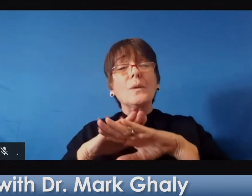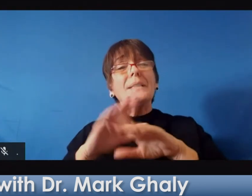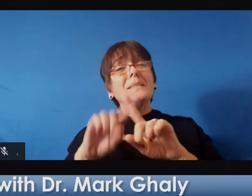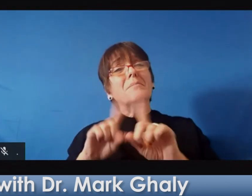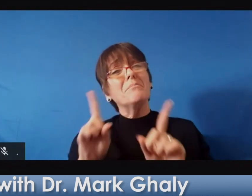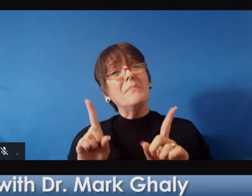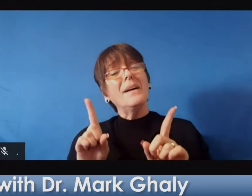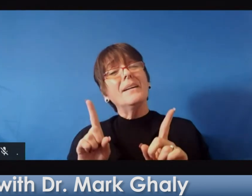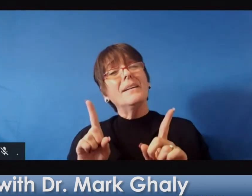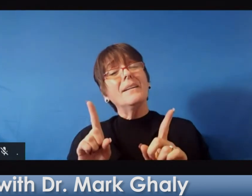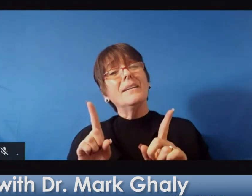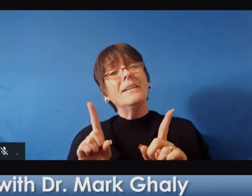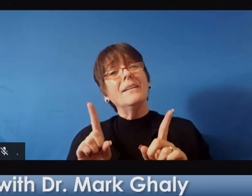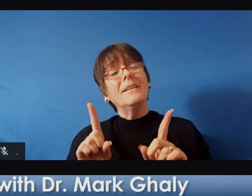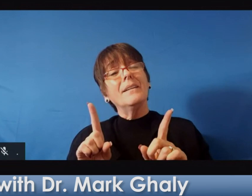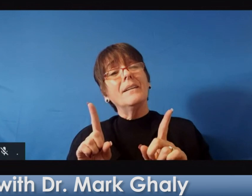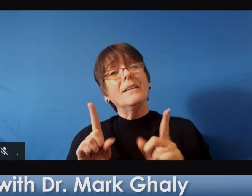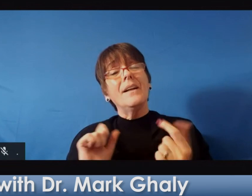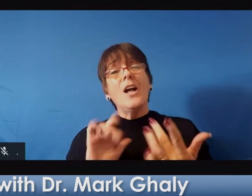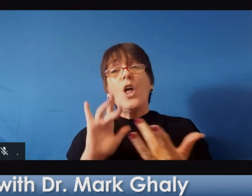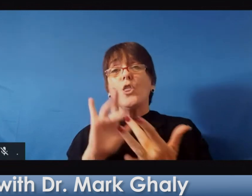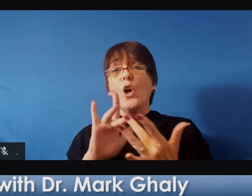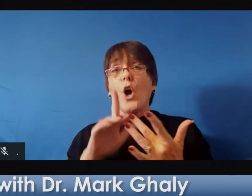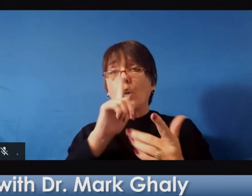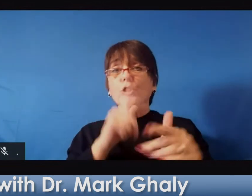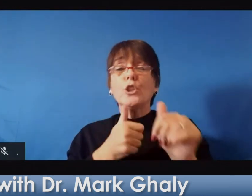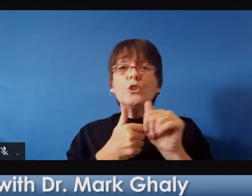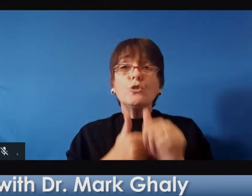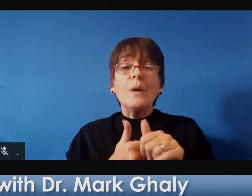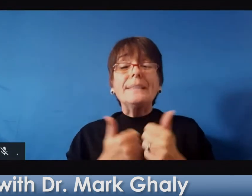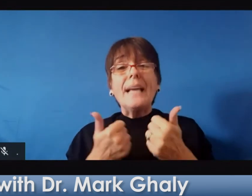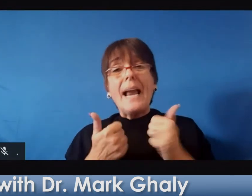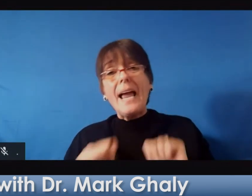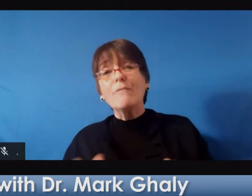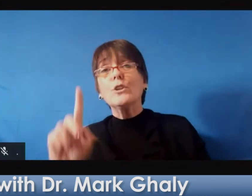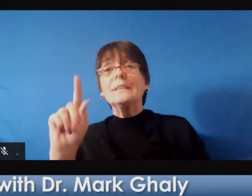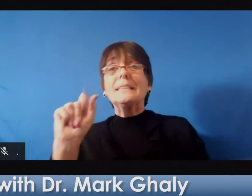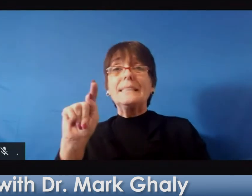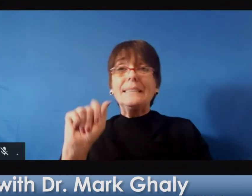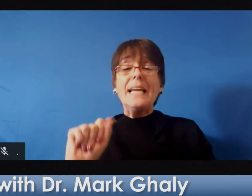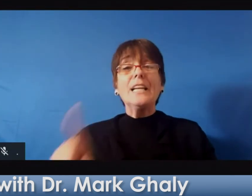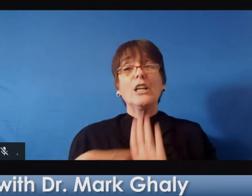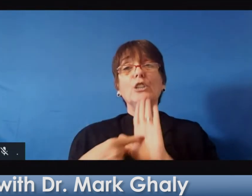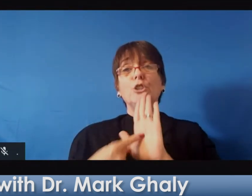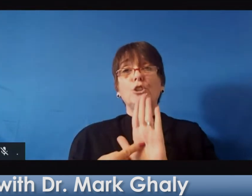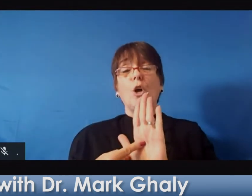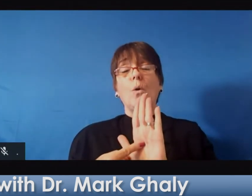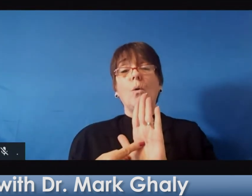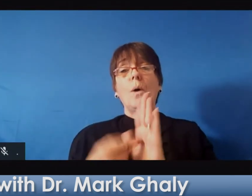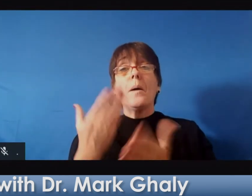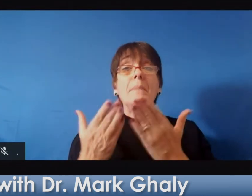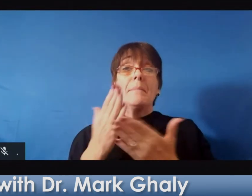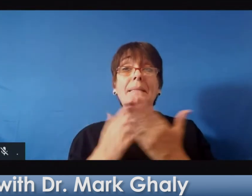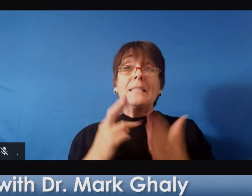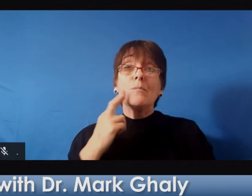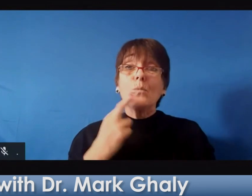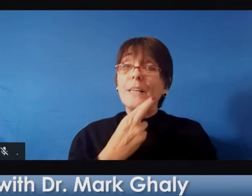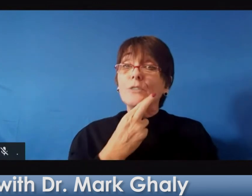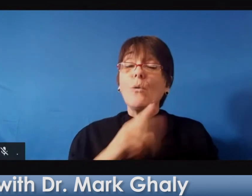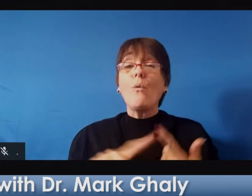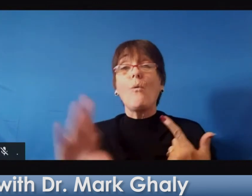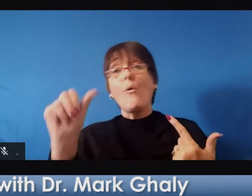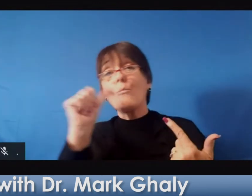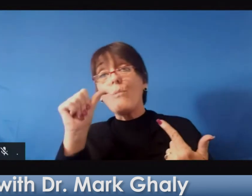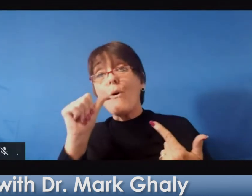wondering if, any of the contact tracing and efforts and the data there has shown, maybe some restaurants or bars that are open in